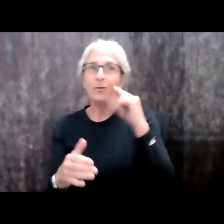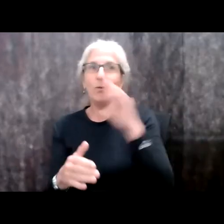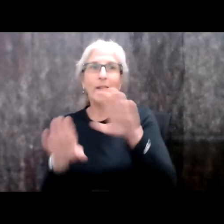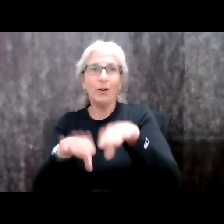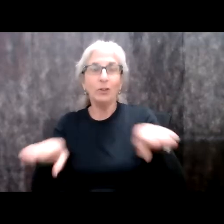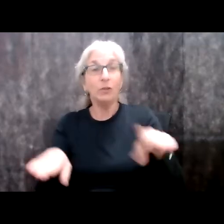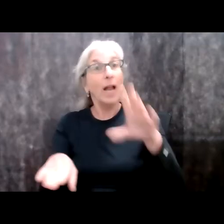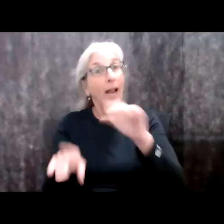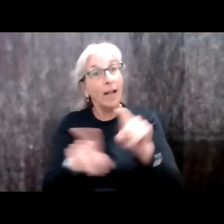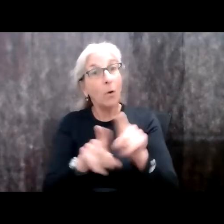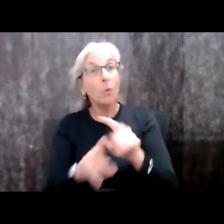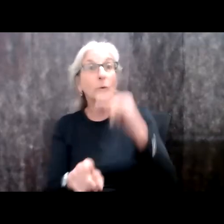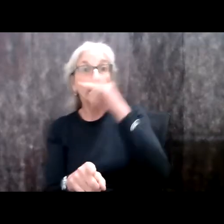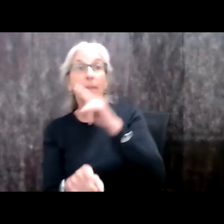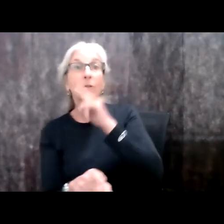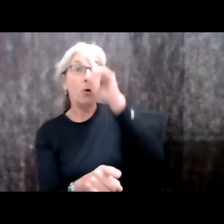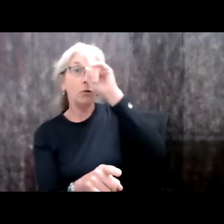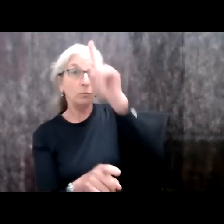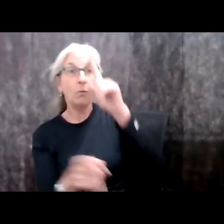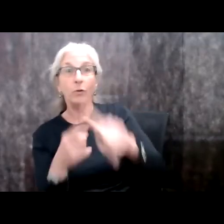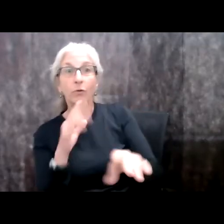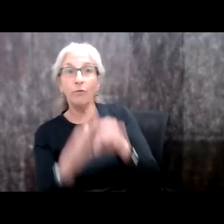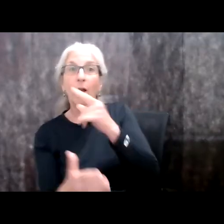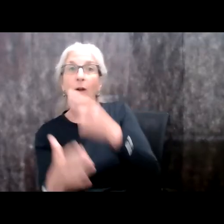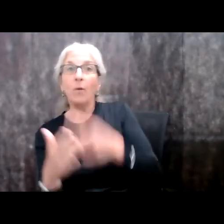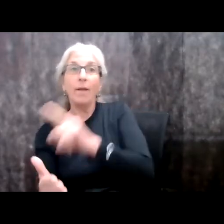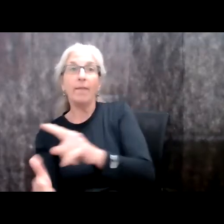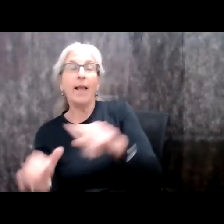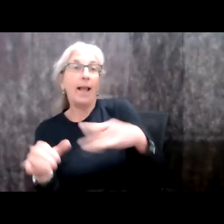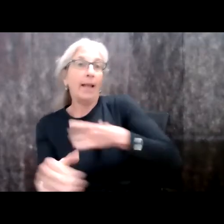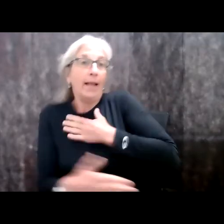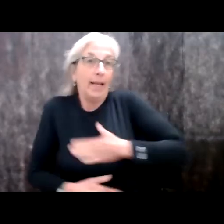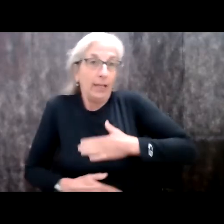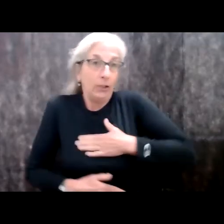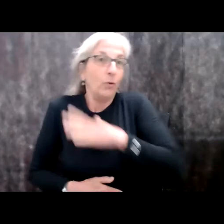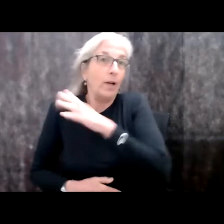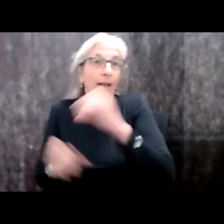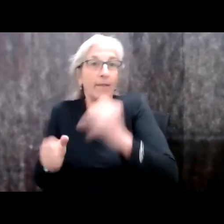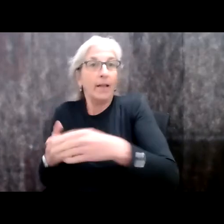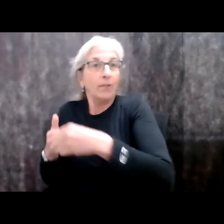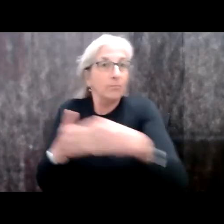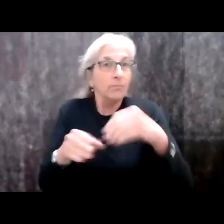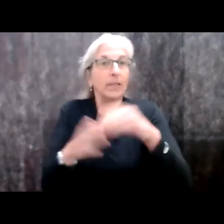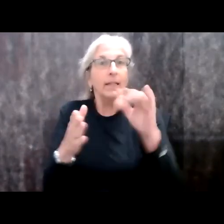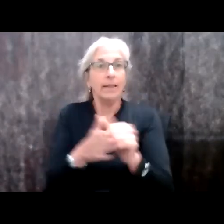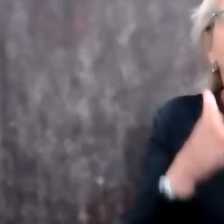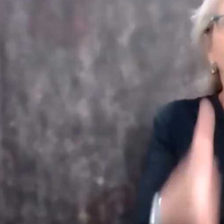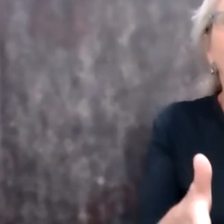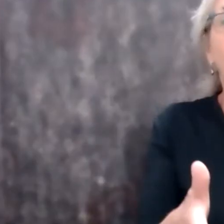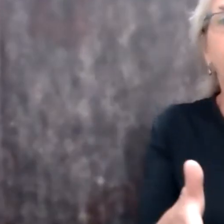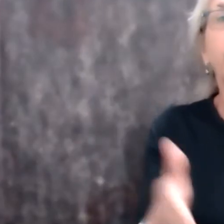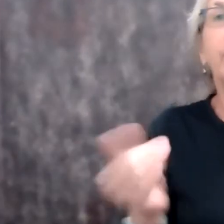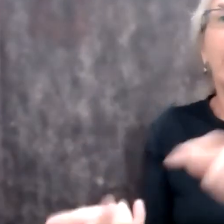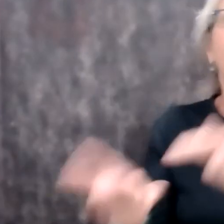their niche and move in that direction. Thank you. Thank you so much. And we'll turn things over now to Mr. Allen